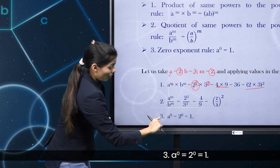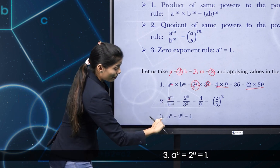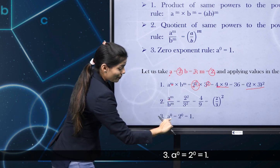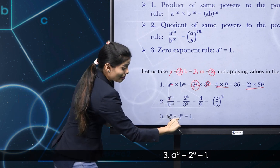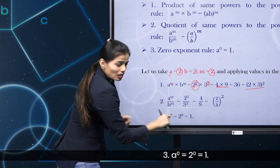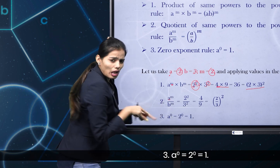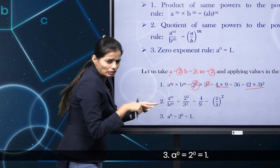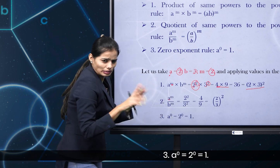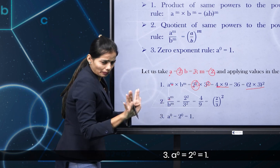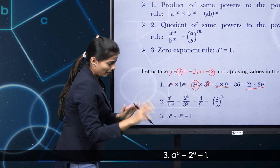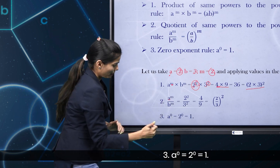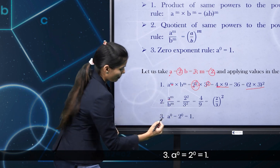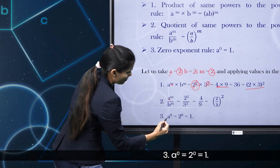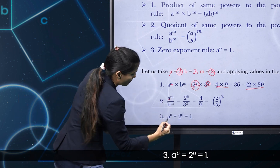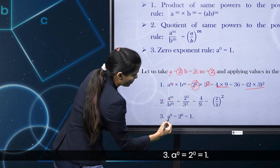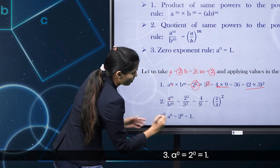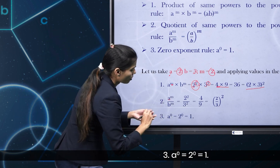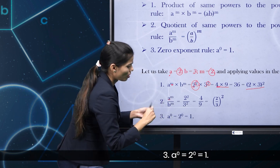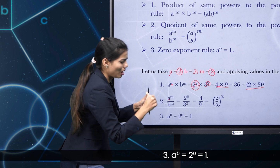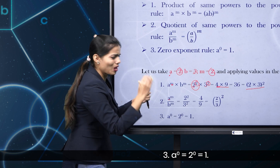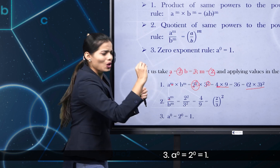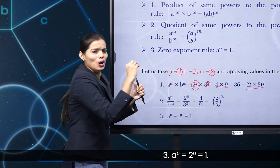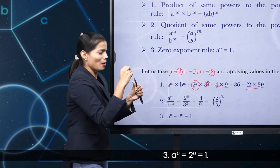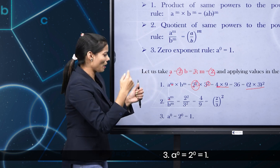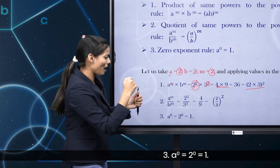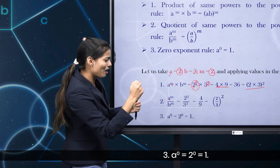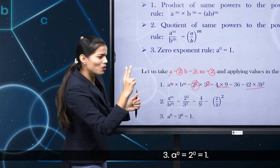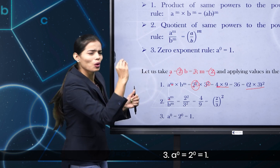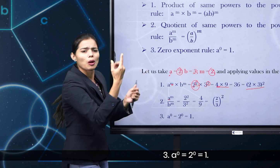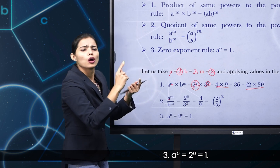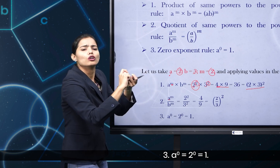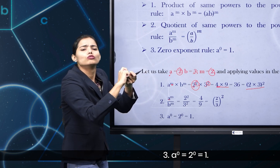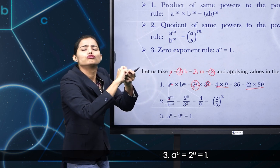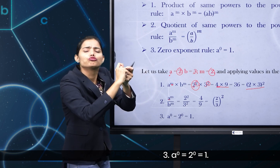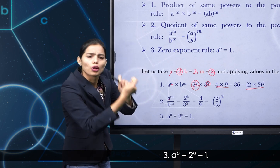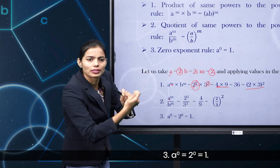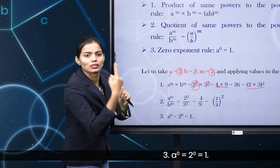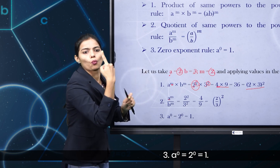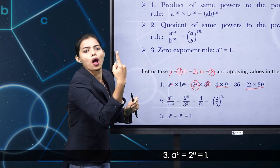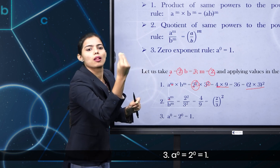Number 3. A power 0 is equal to 2 power 0 is equal to